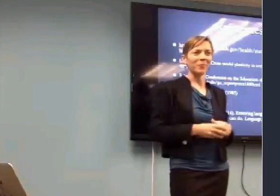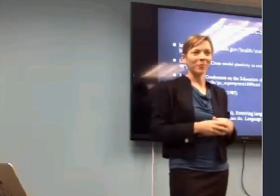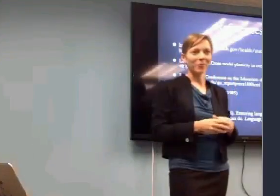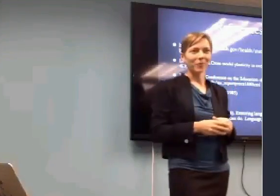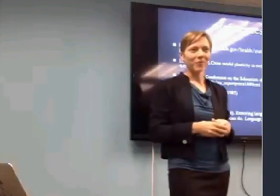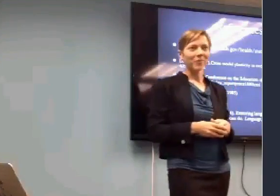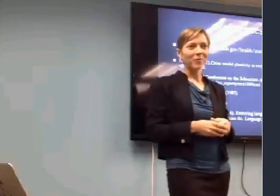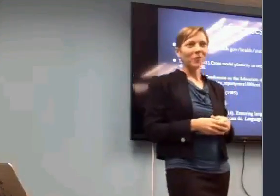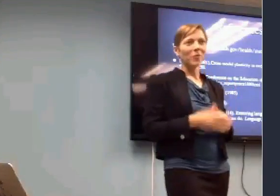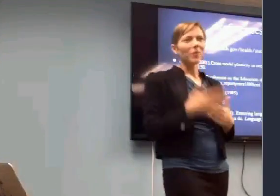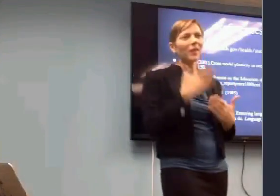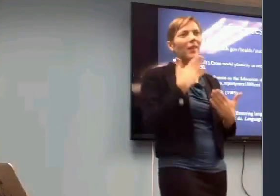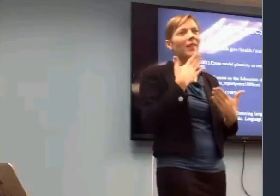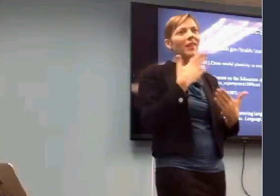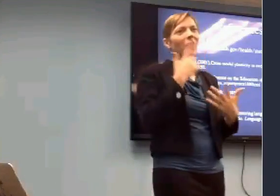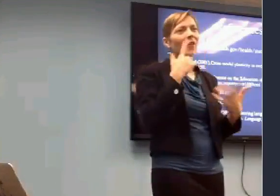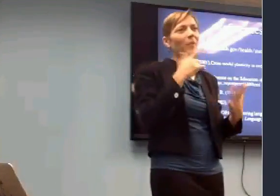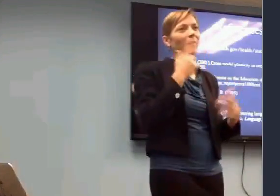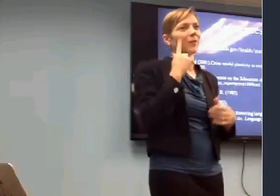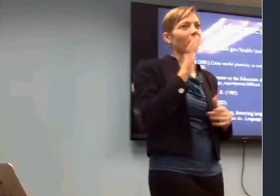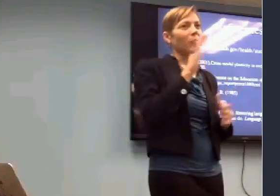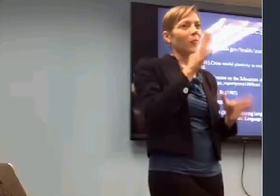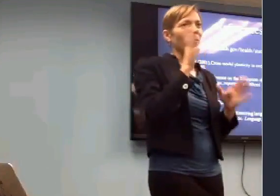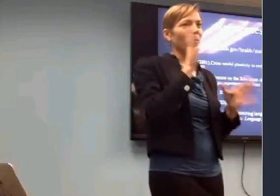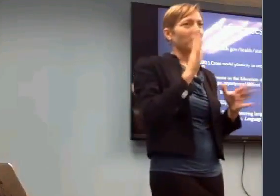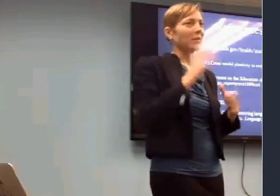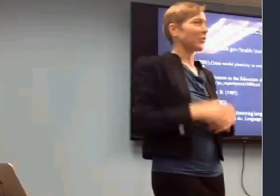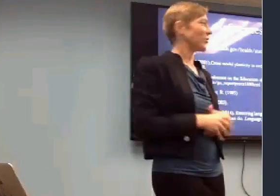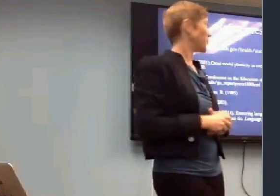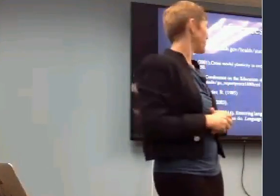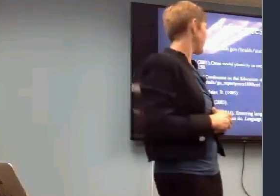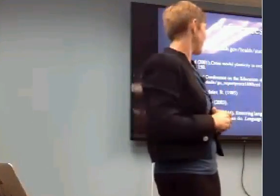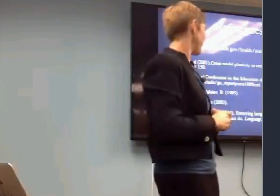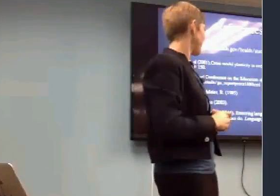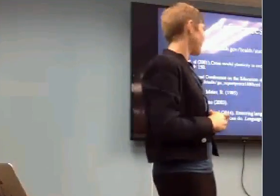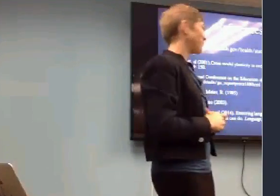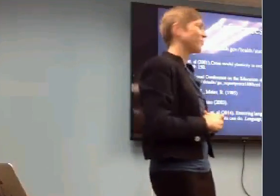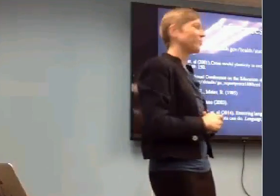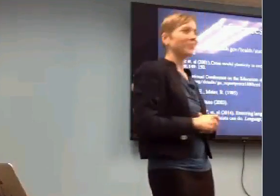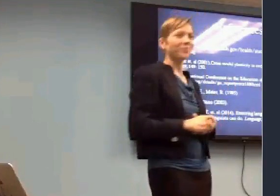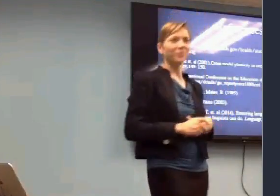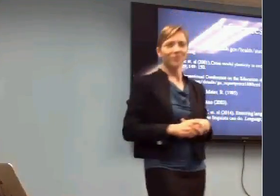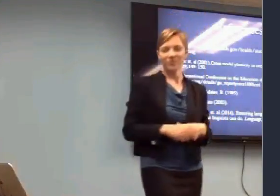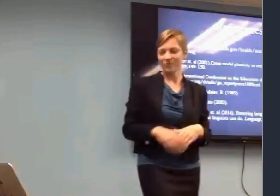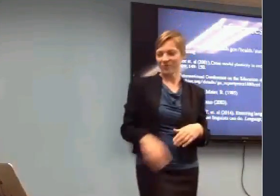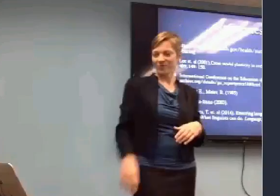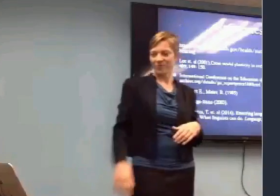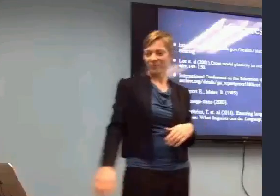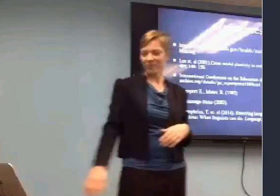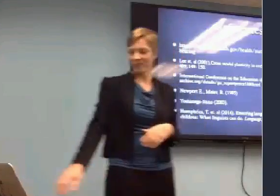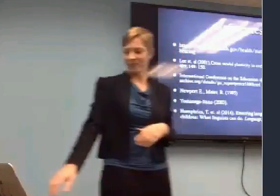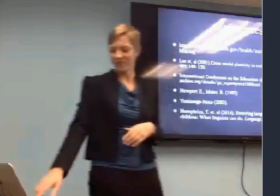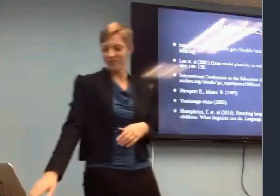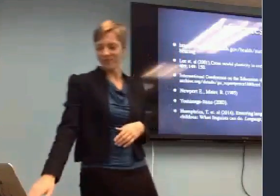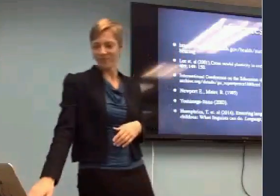share them with you somehow. Happy to do that. So thank you so much for your attention today.